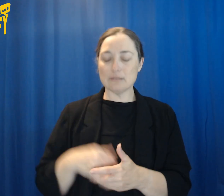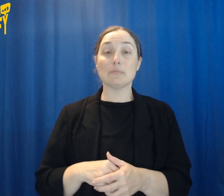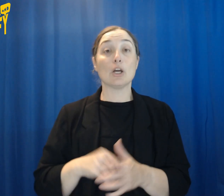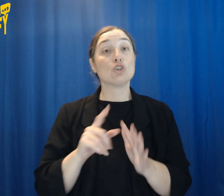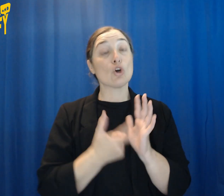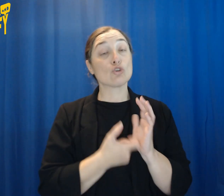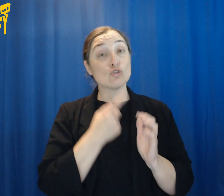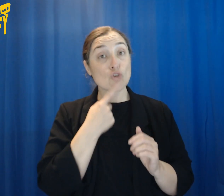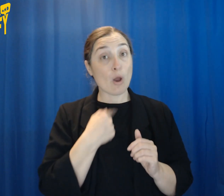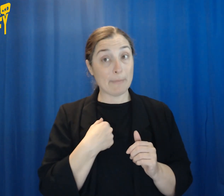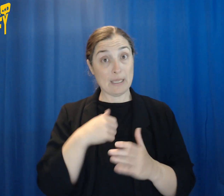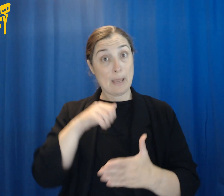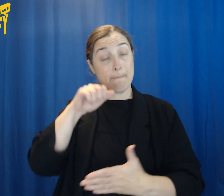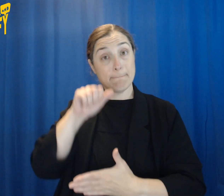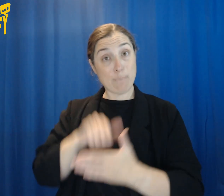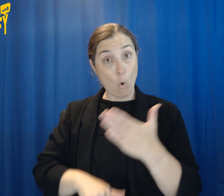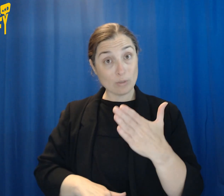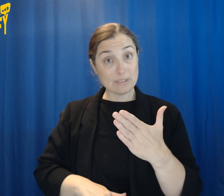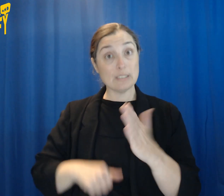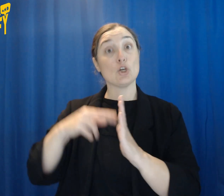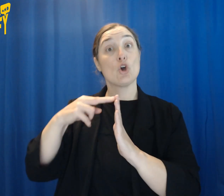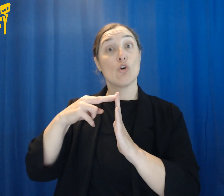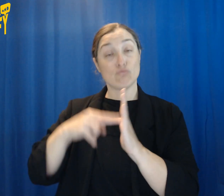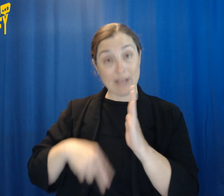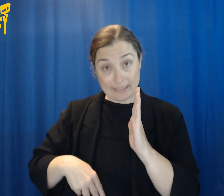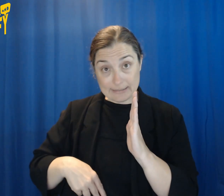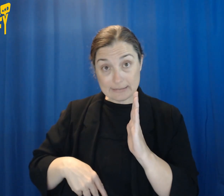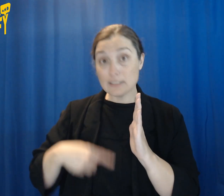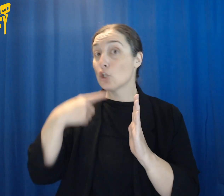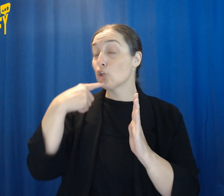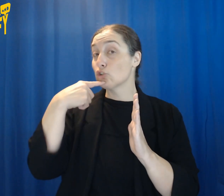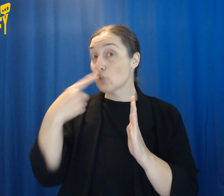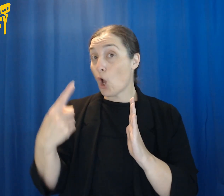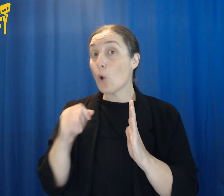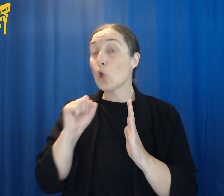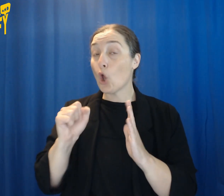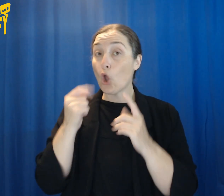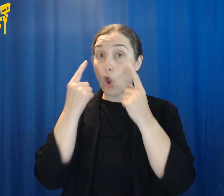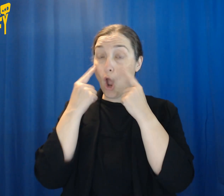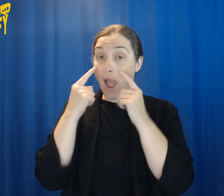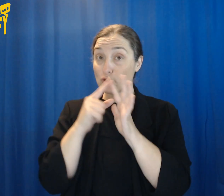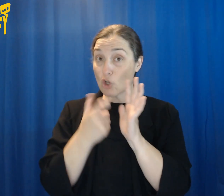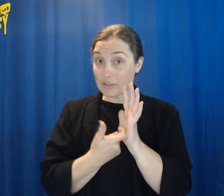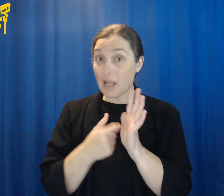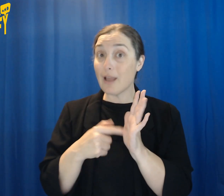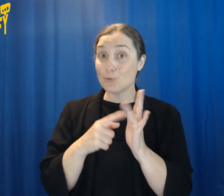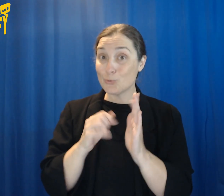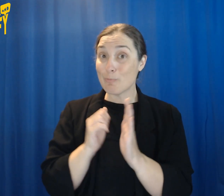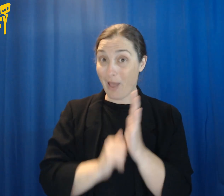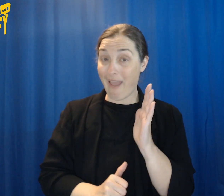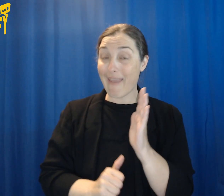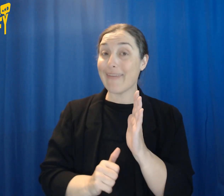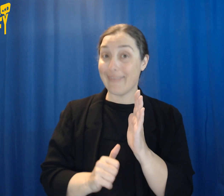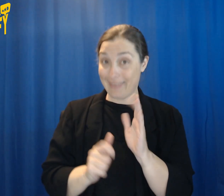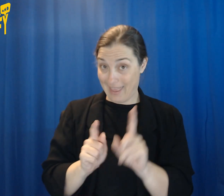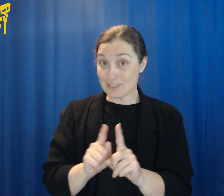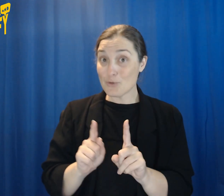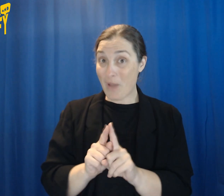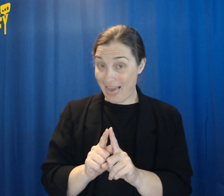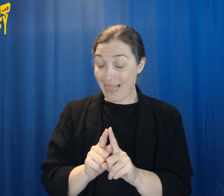only purchased it, but read it and then told her ophthalmologist to also buy it and read it. And they did, which is